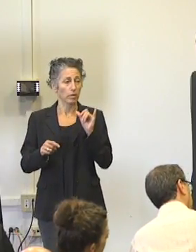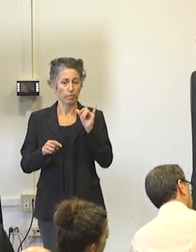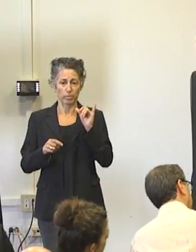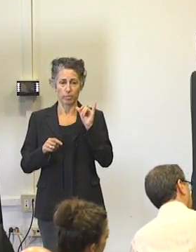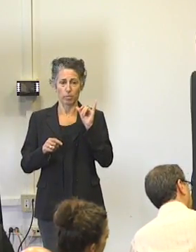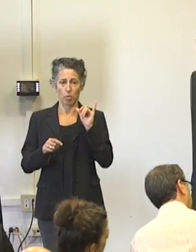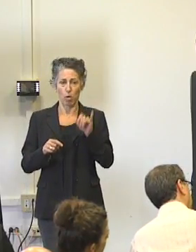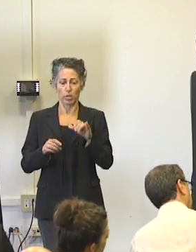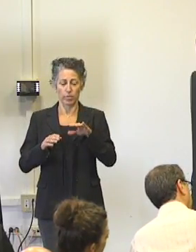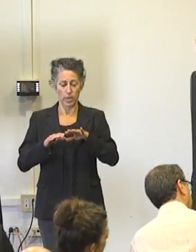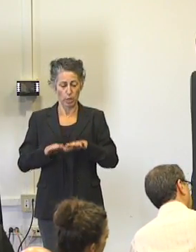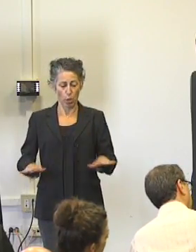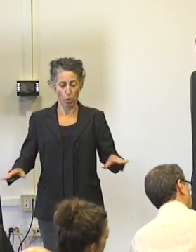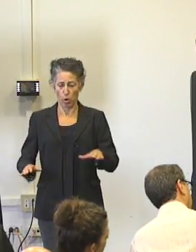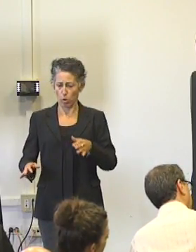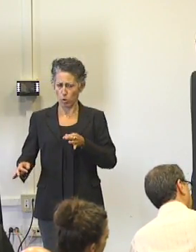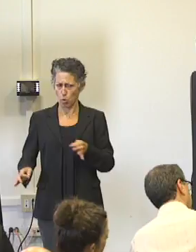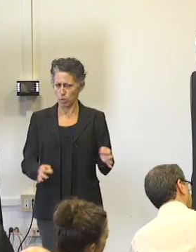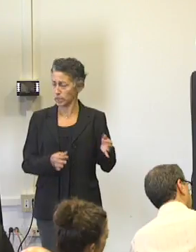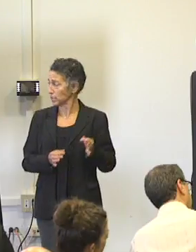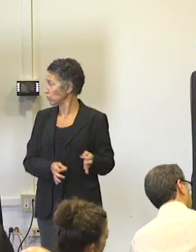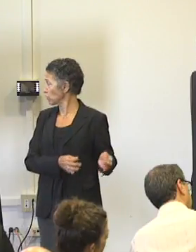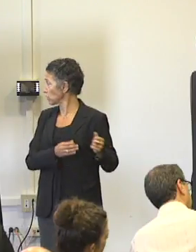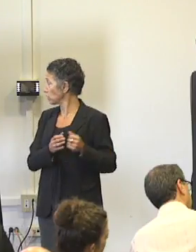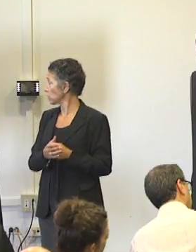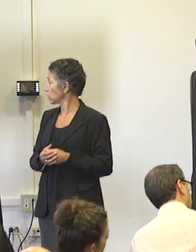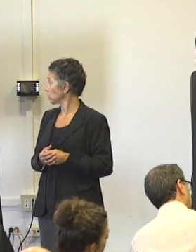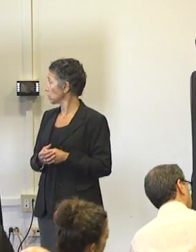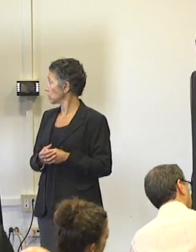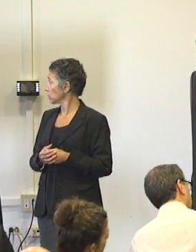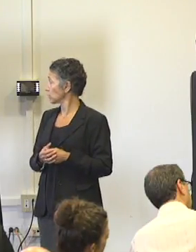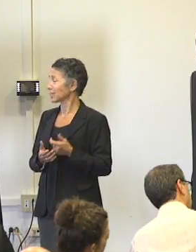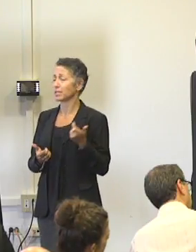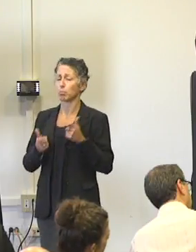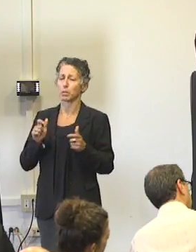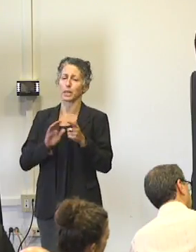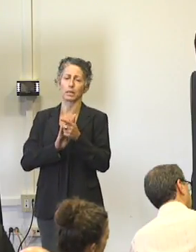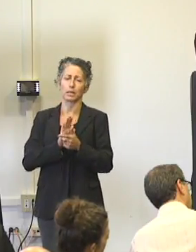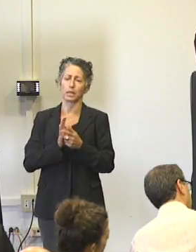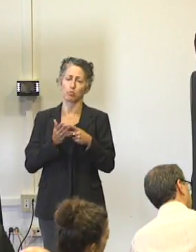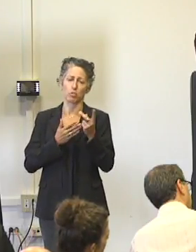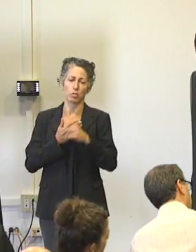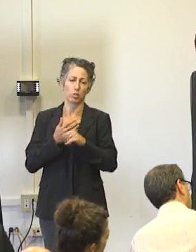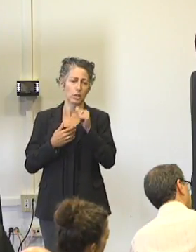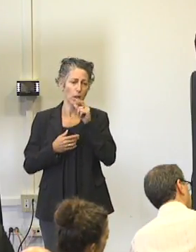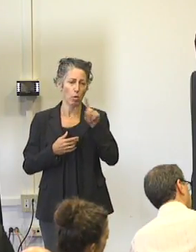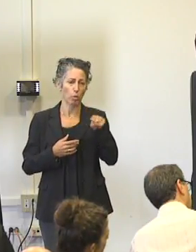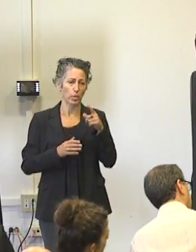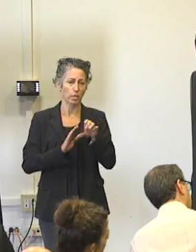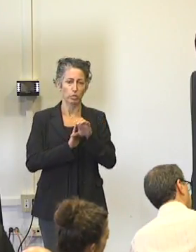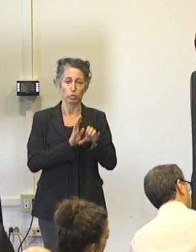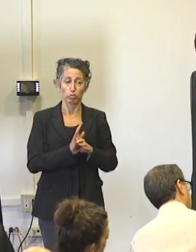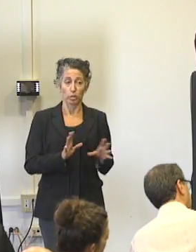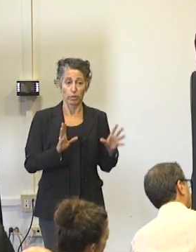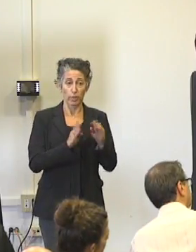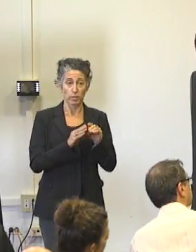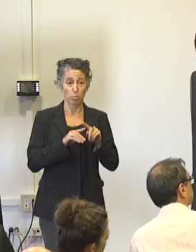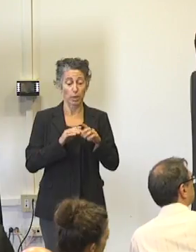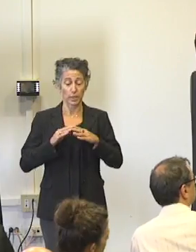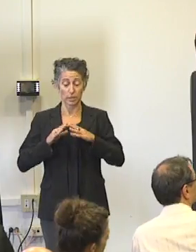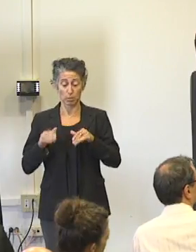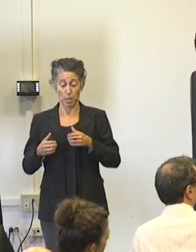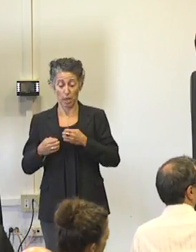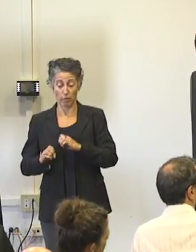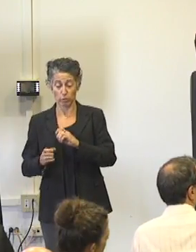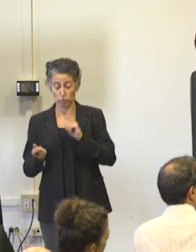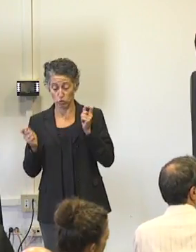the name of upholding corporate freedom. So this, I didn't really get into it, but this is a huge legal project too, not just the Constitutional Convention, but a systematic effort to change